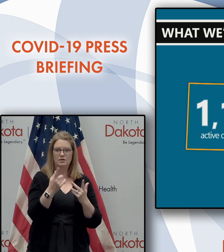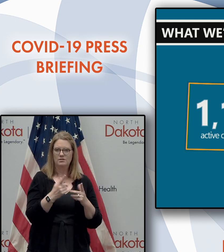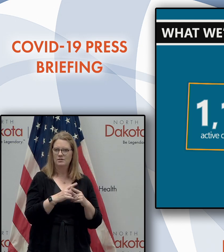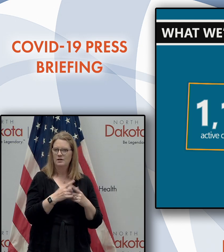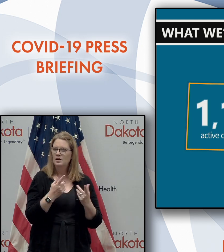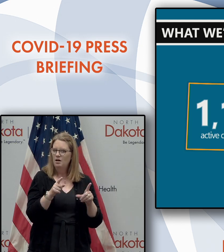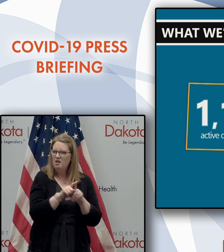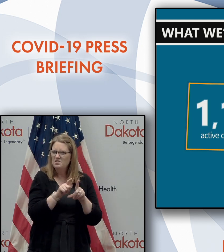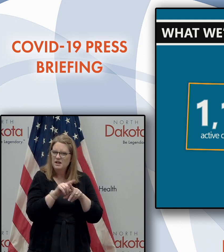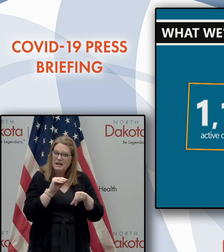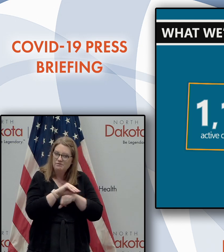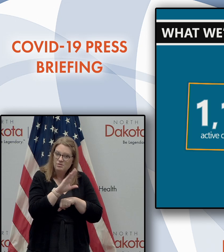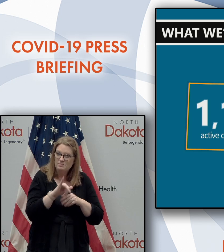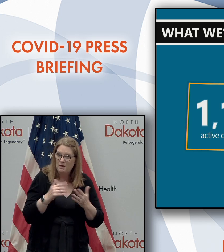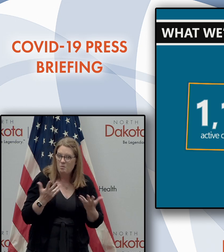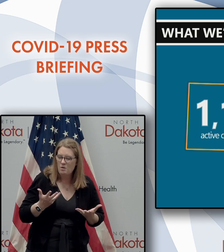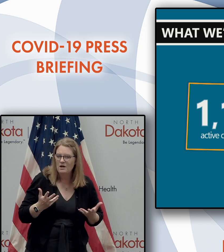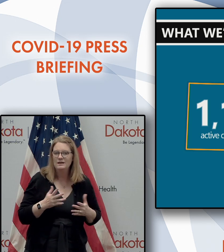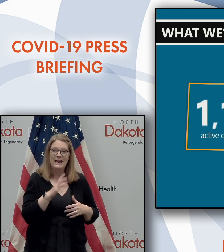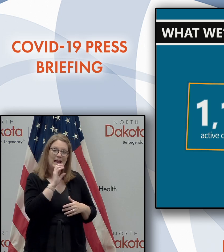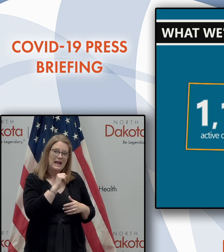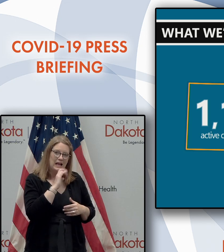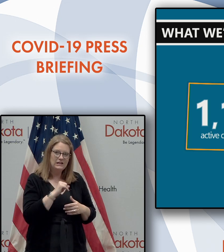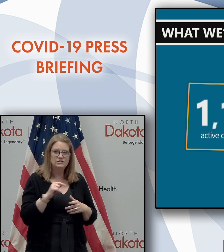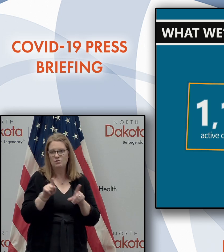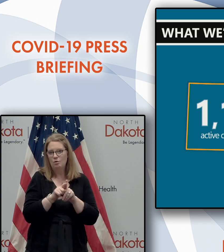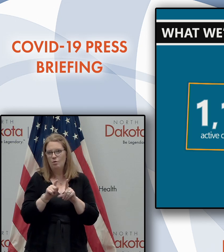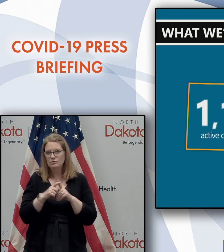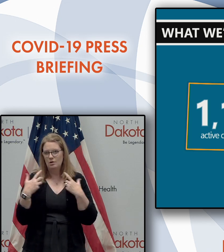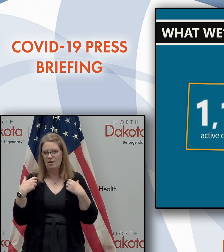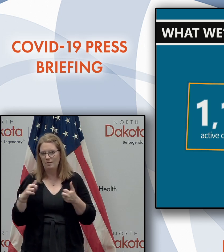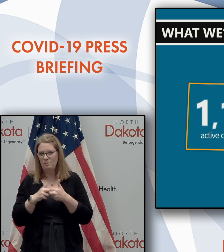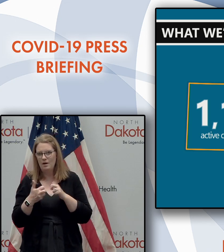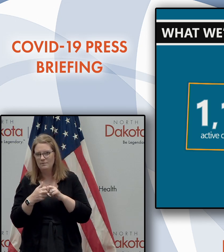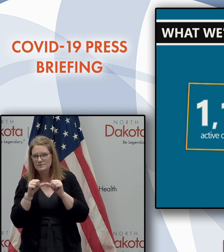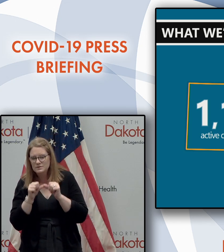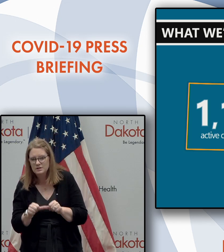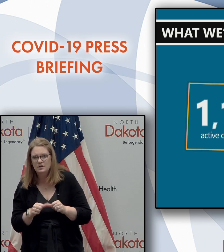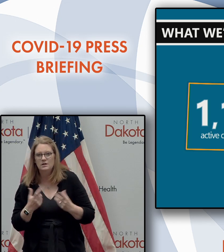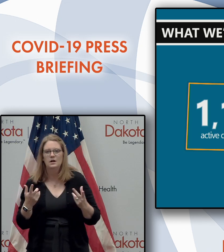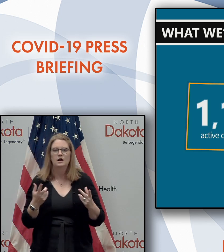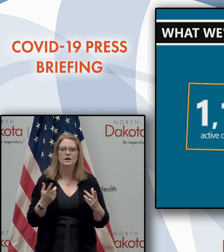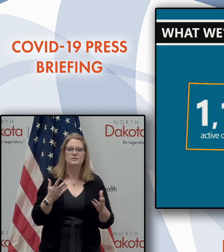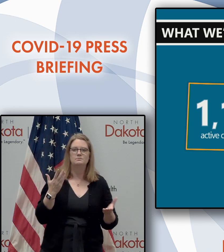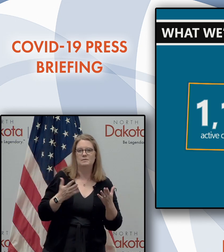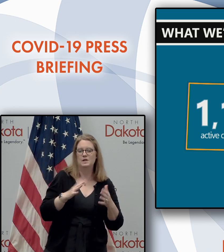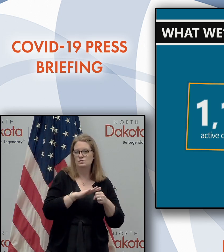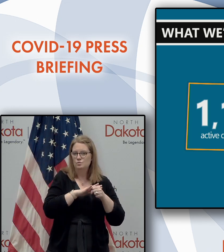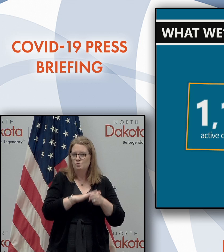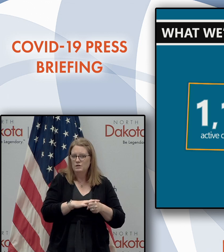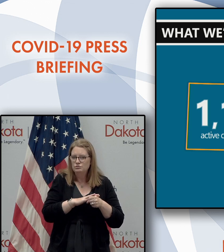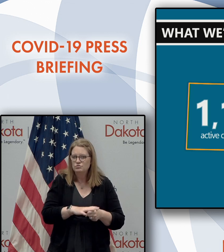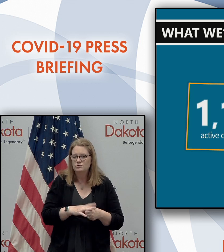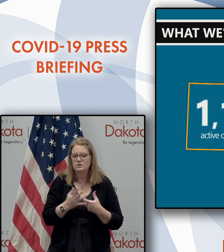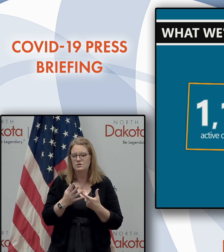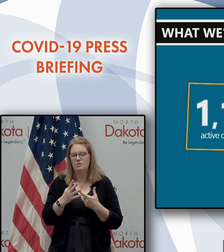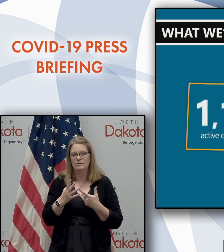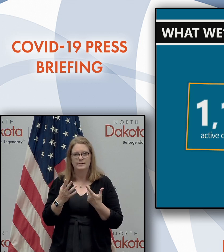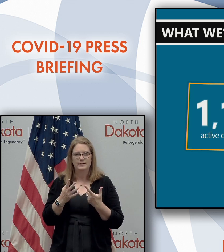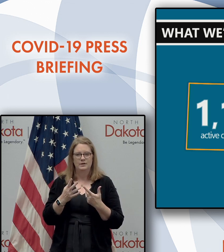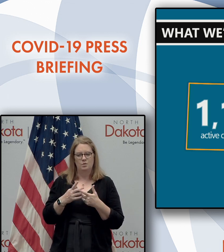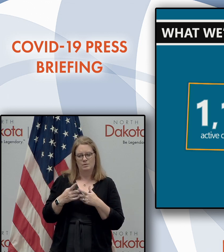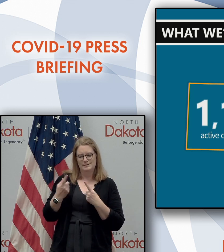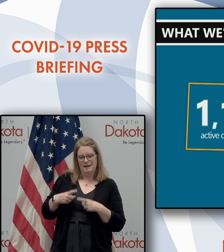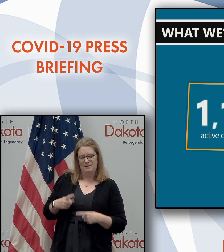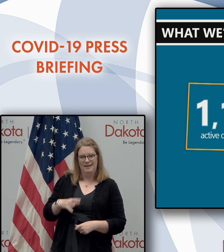conditions, that can lead to be a leading indicator of where pressure we may have in hospitalization. It also gives us a sense of